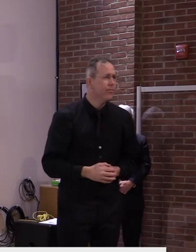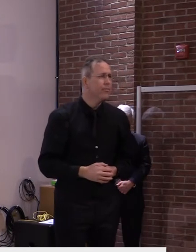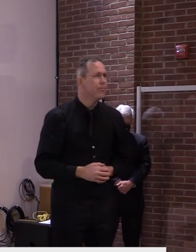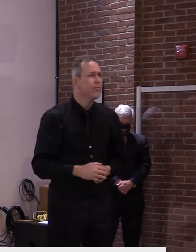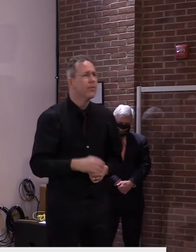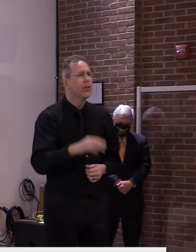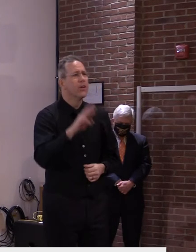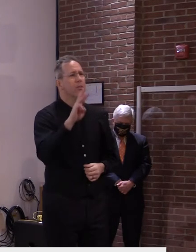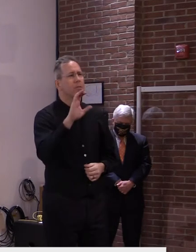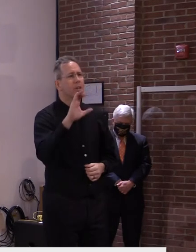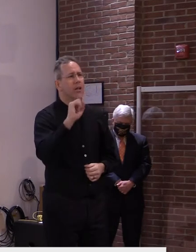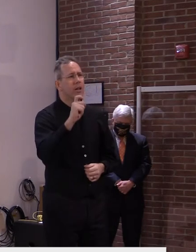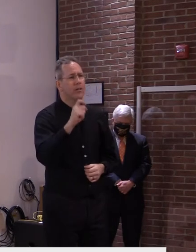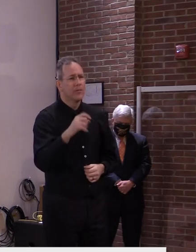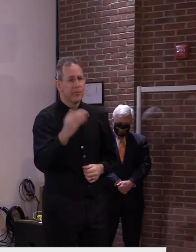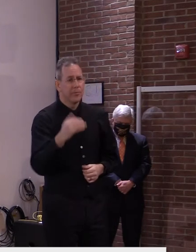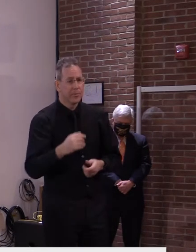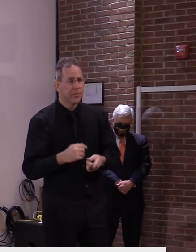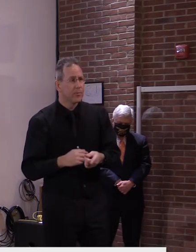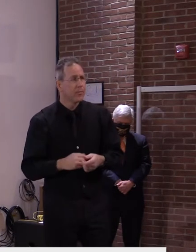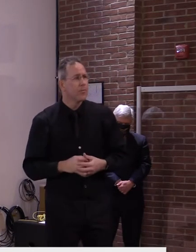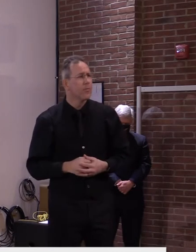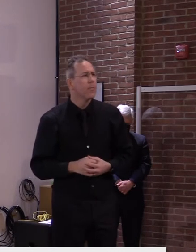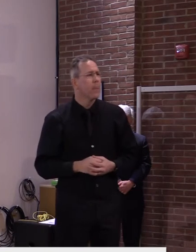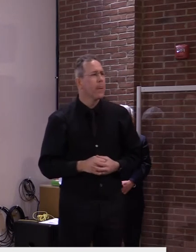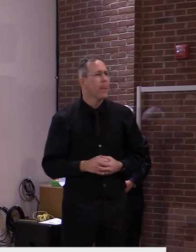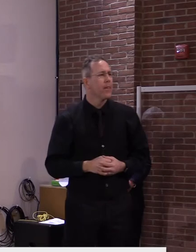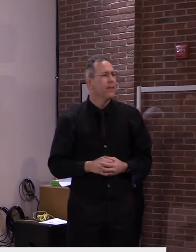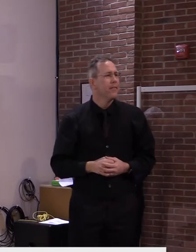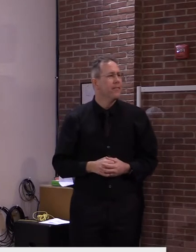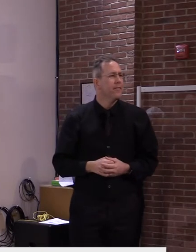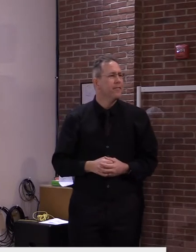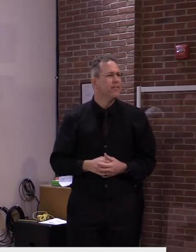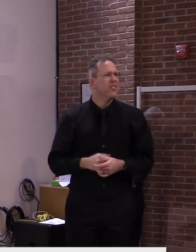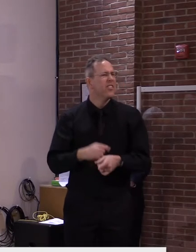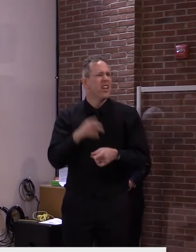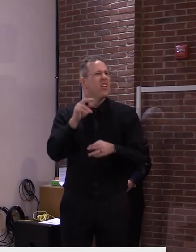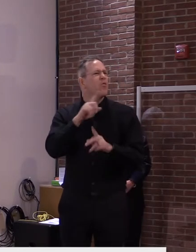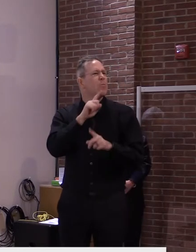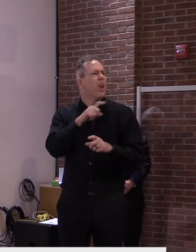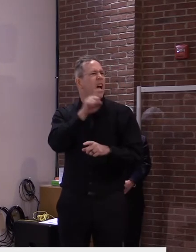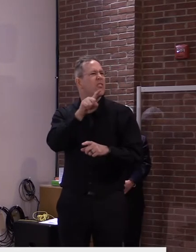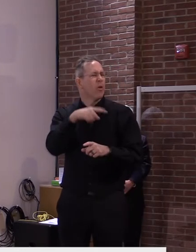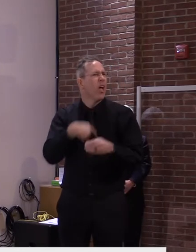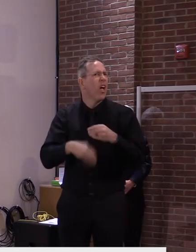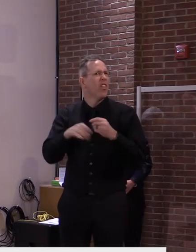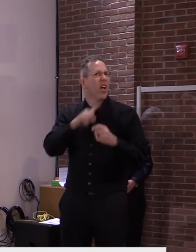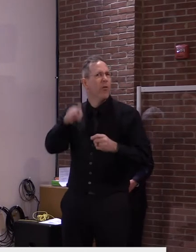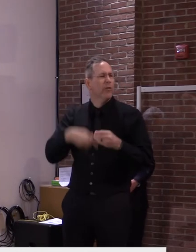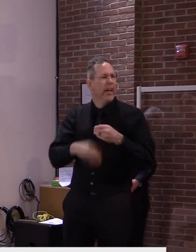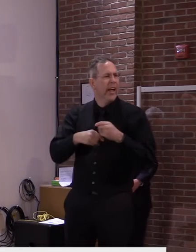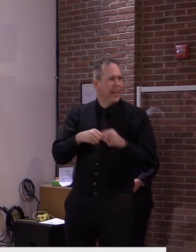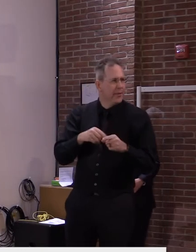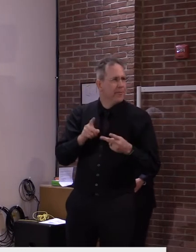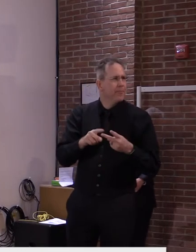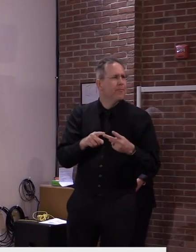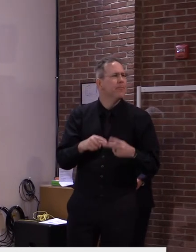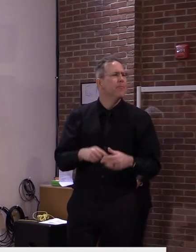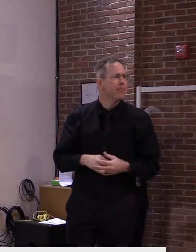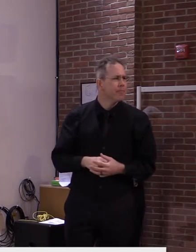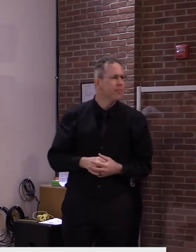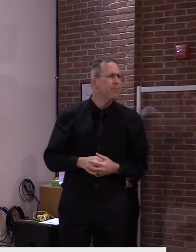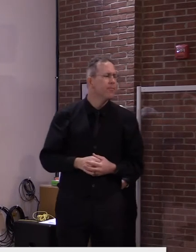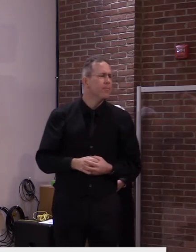Pat, WCAS. Hi, I'm going to piggyback off of the last question that was just asked. I know the science is still kind of undecided on whether people who have